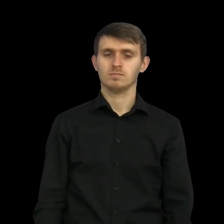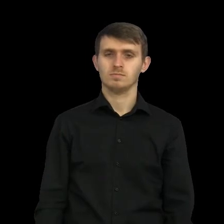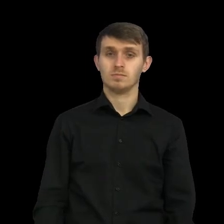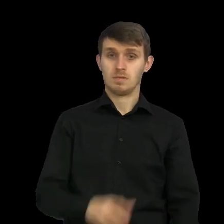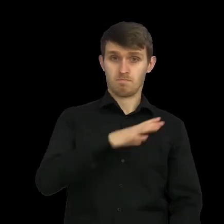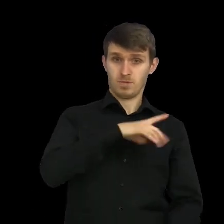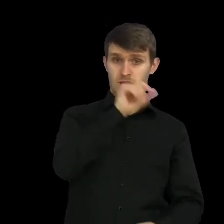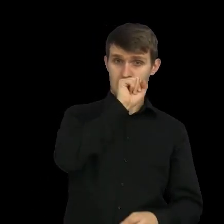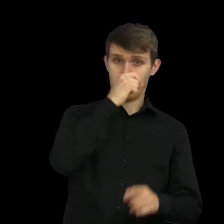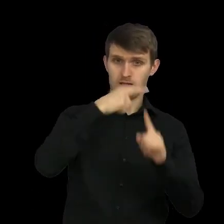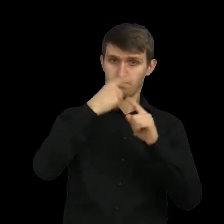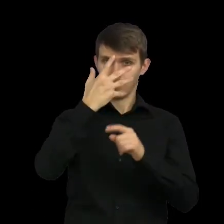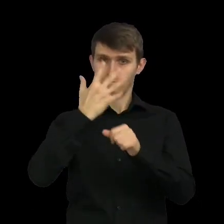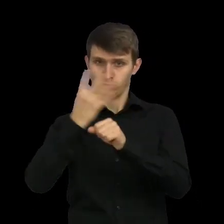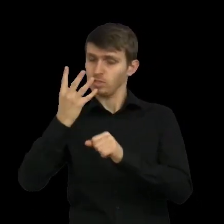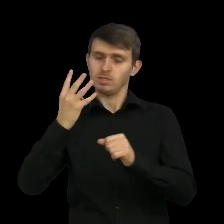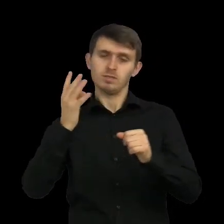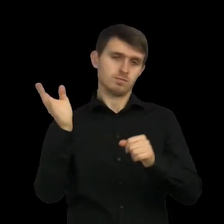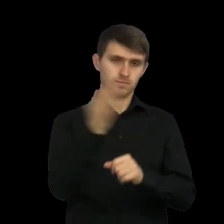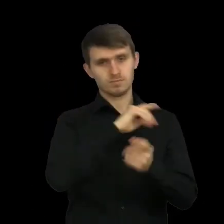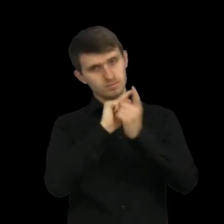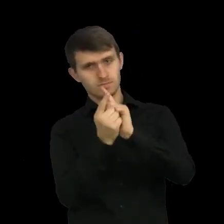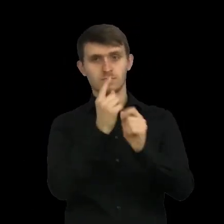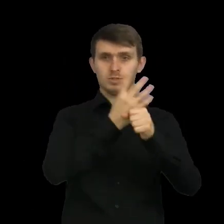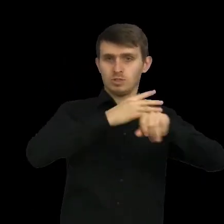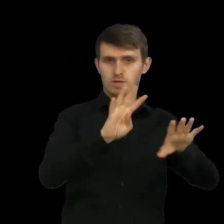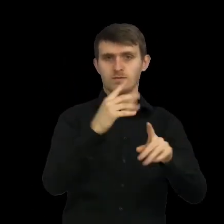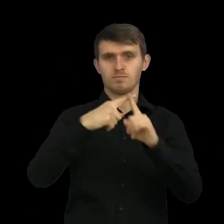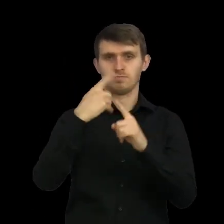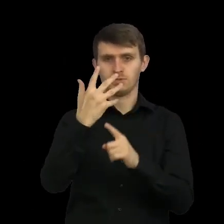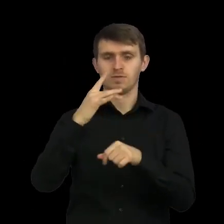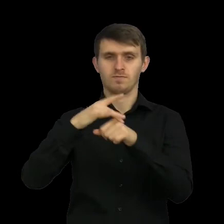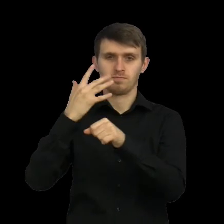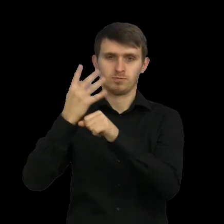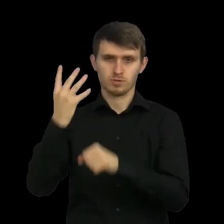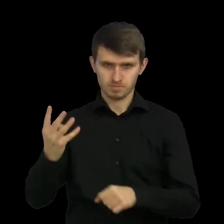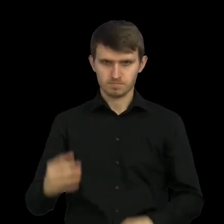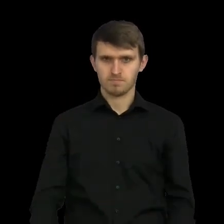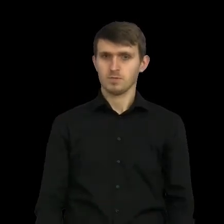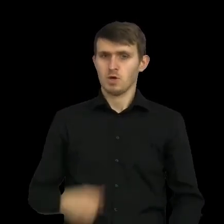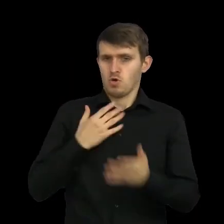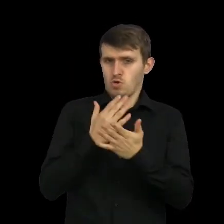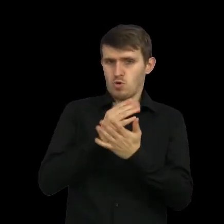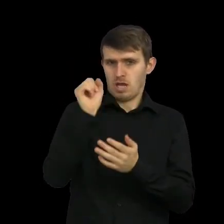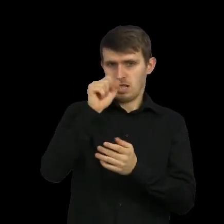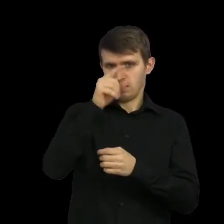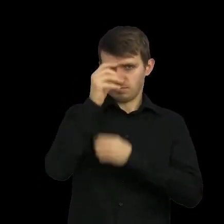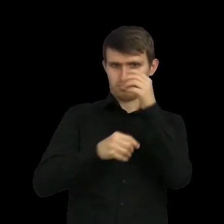So instead of writing a plus 5 is equal to 54, let's see if 49 plus 5 is equal to 54. So we're just substituting it back in. 49